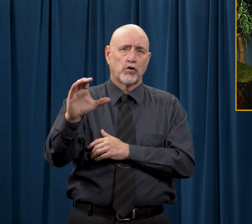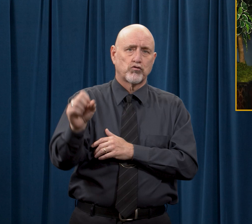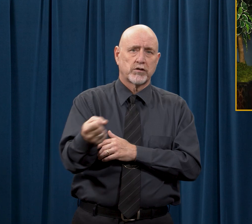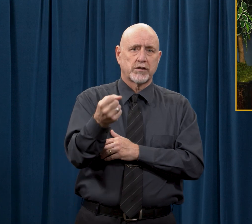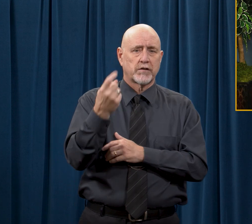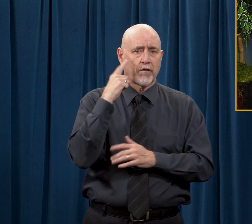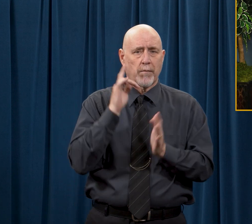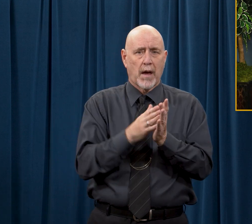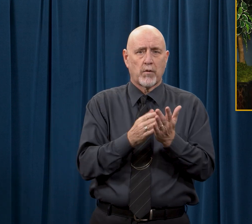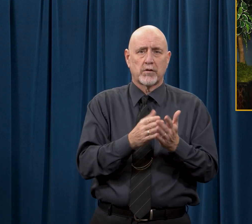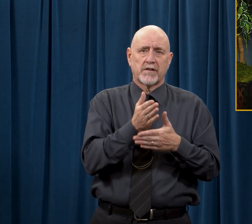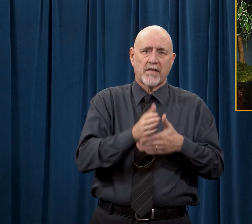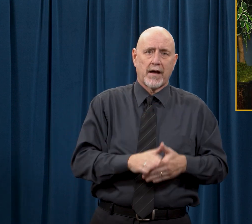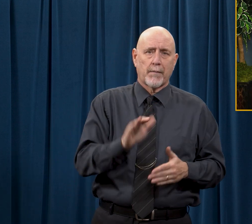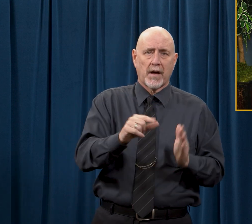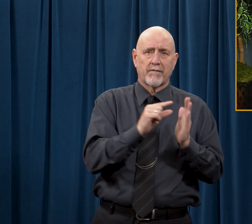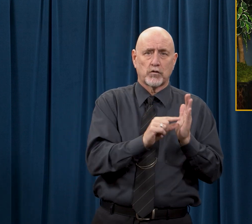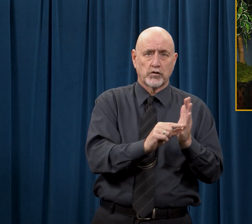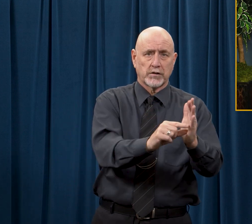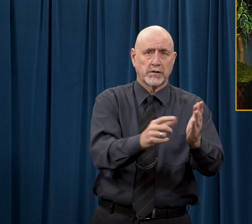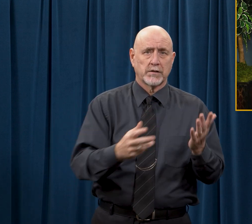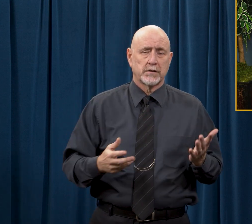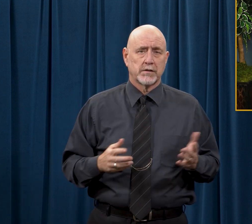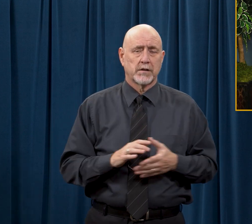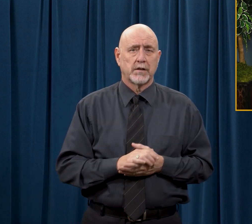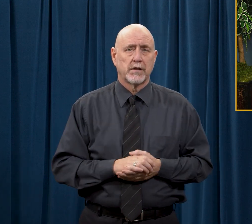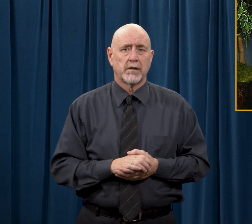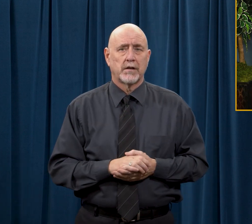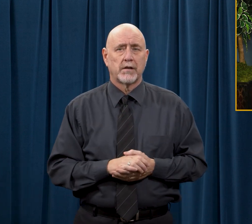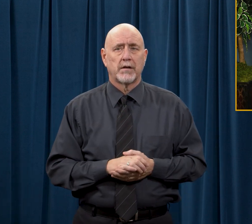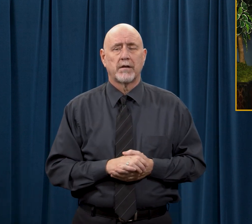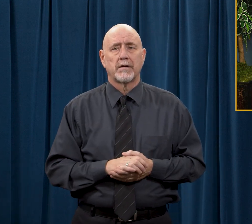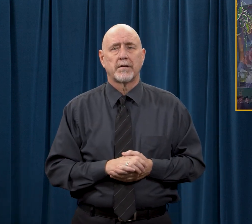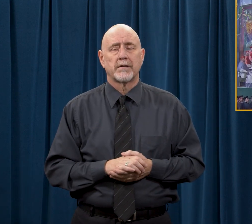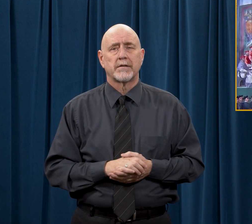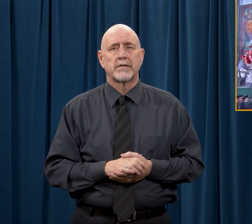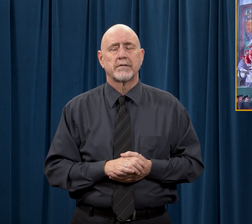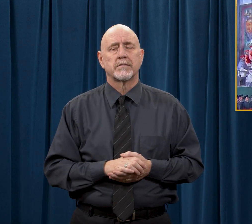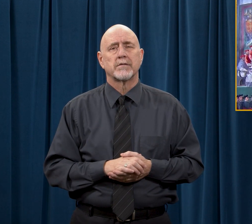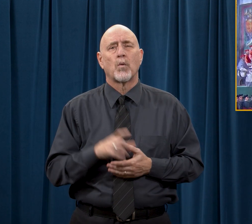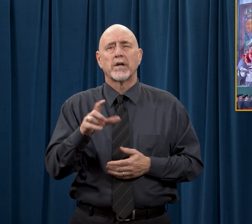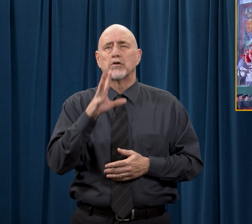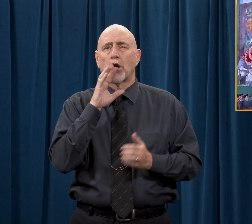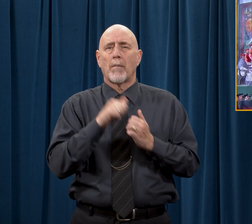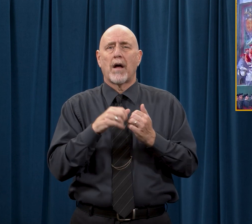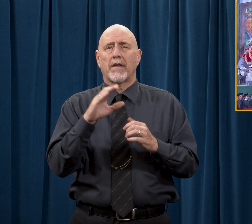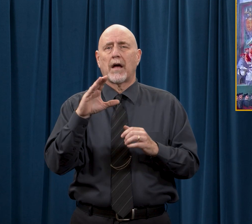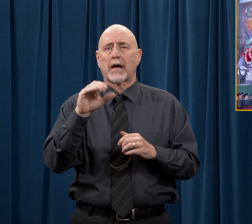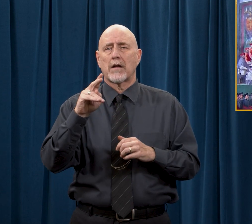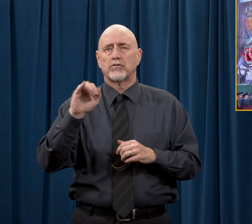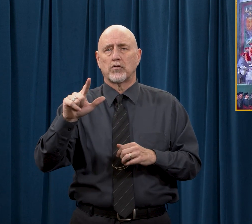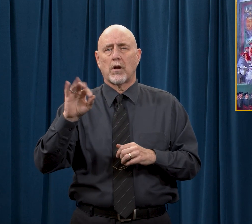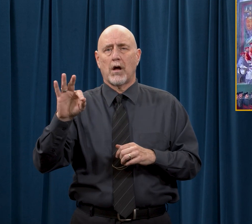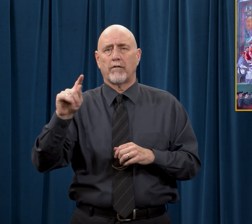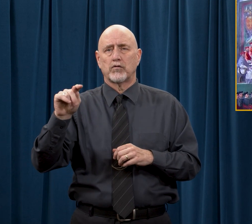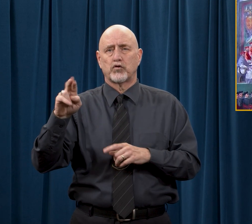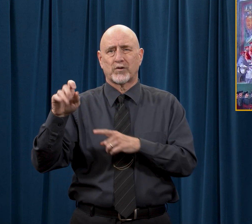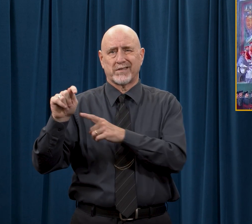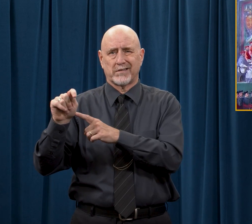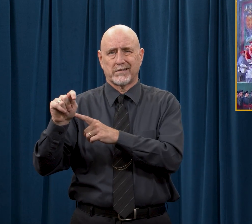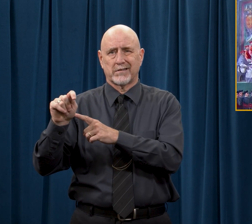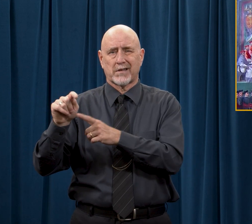the 1500s for the Bible being divided into verses. We need to talk about the Council of